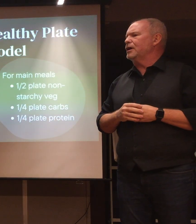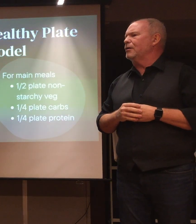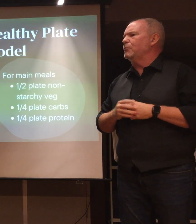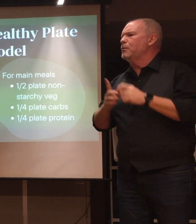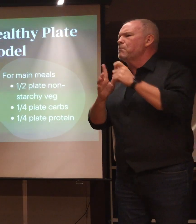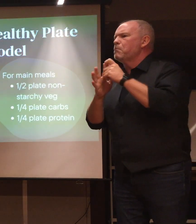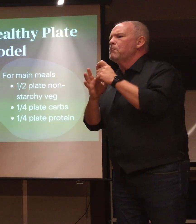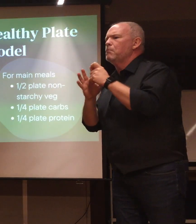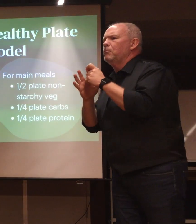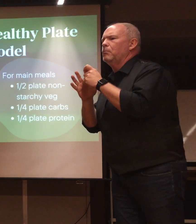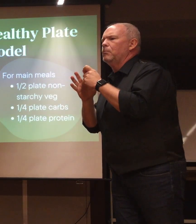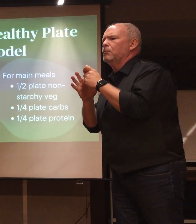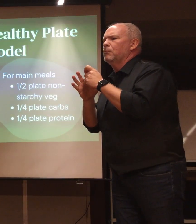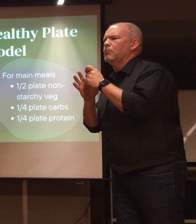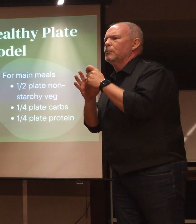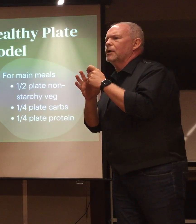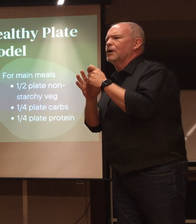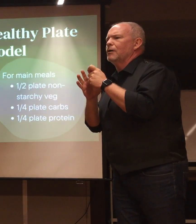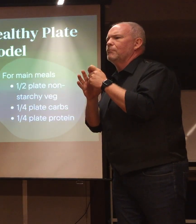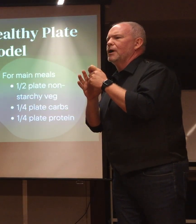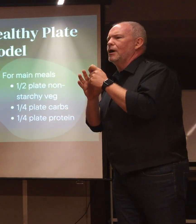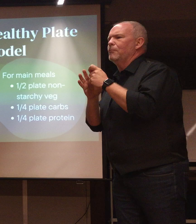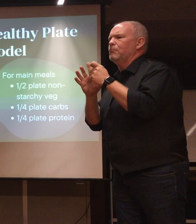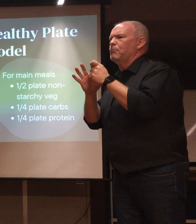What about